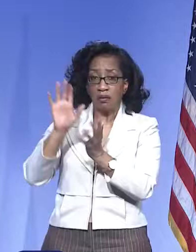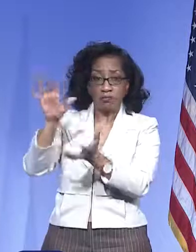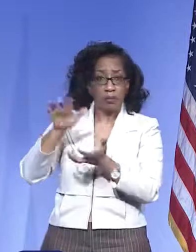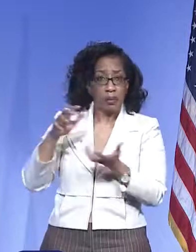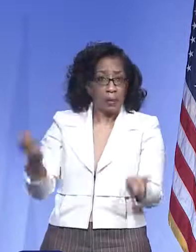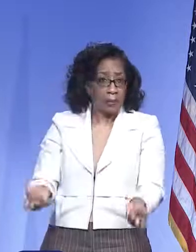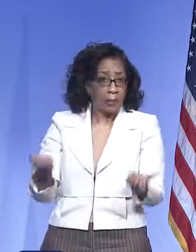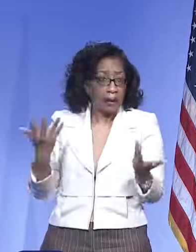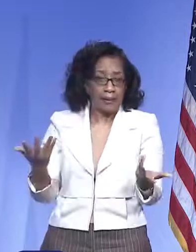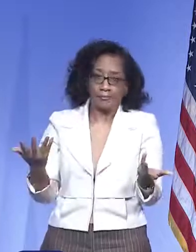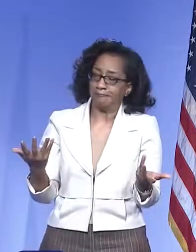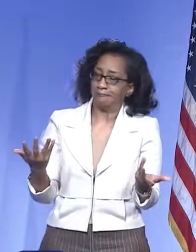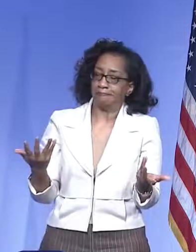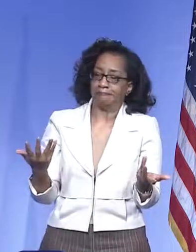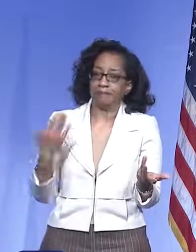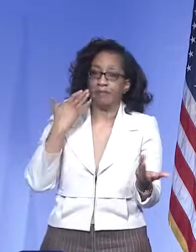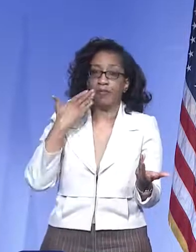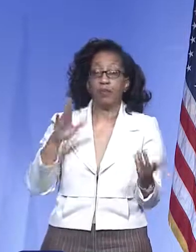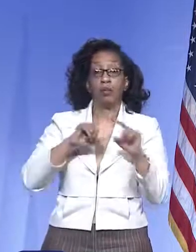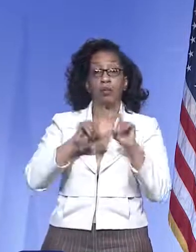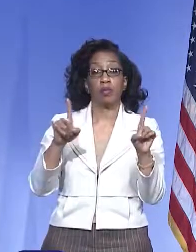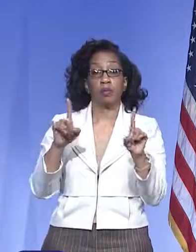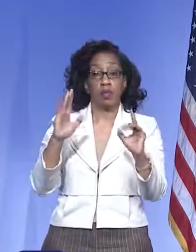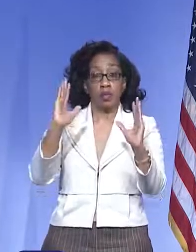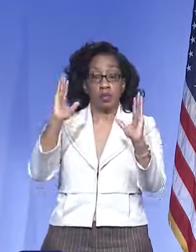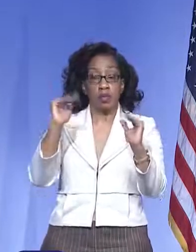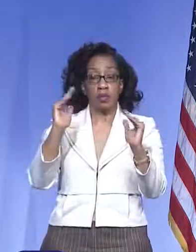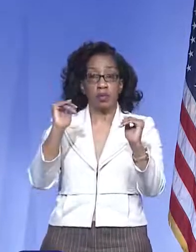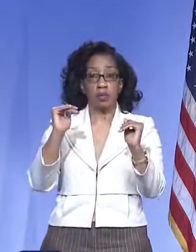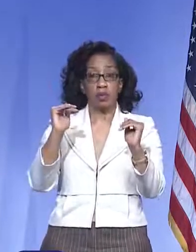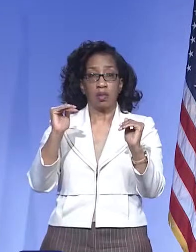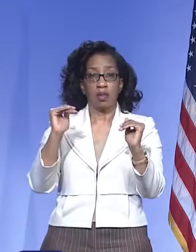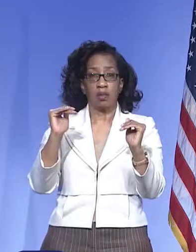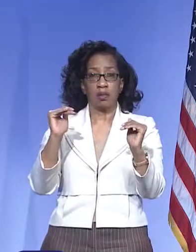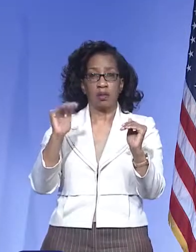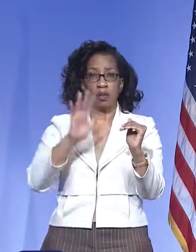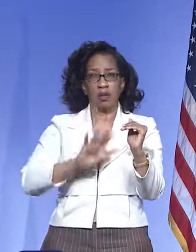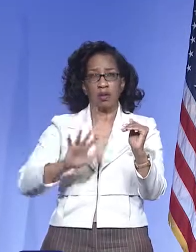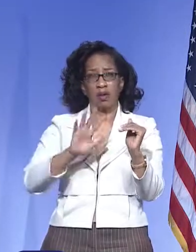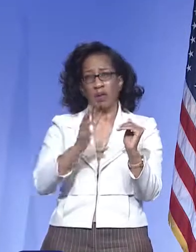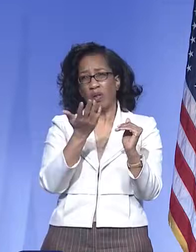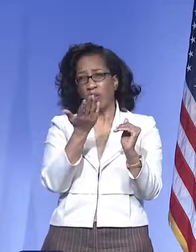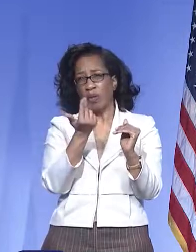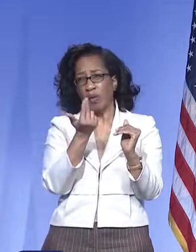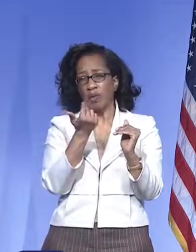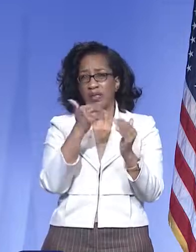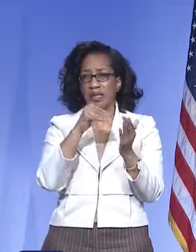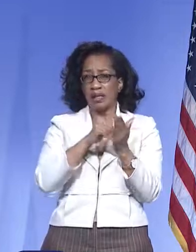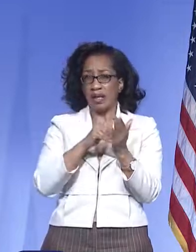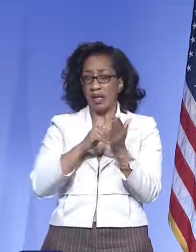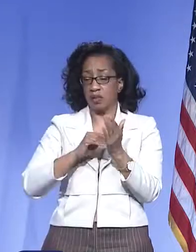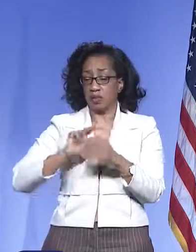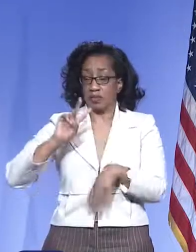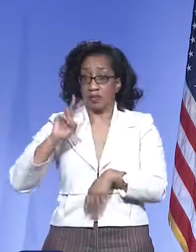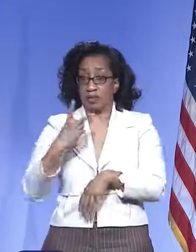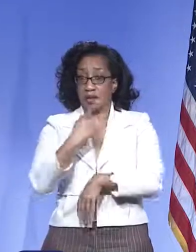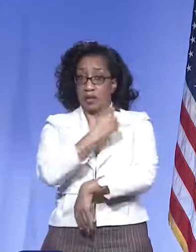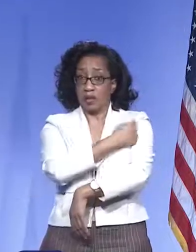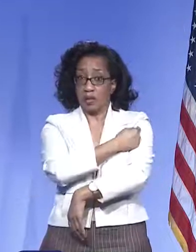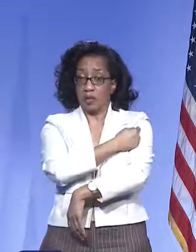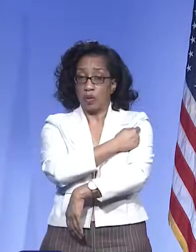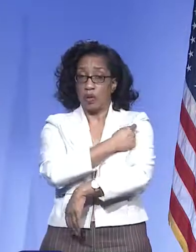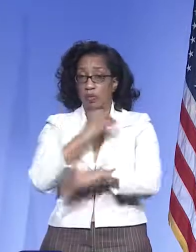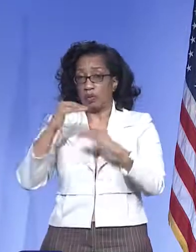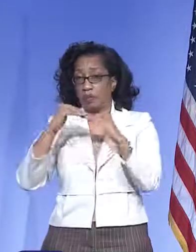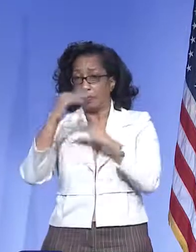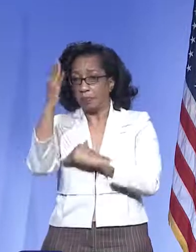do know that I anticipate north of 13,000 second doses that week based on the pace of what I'm